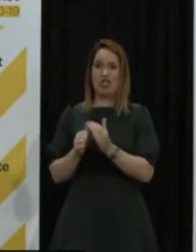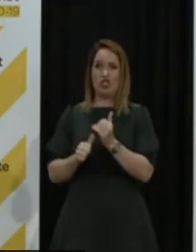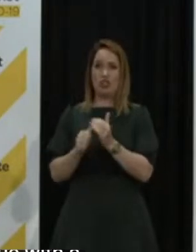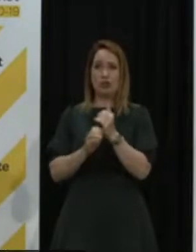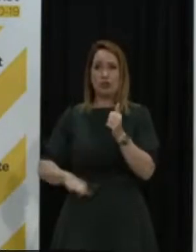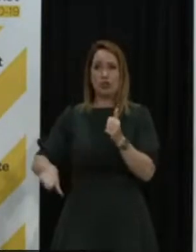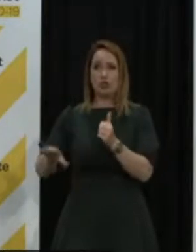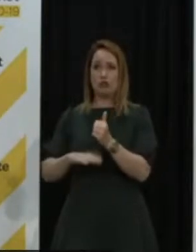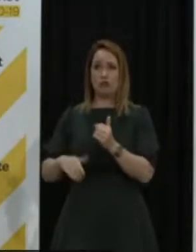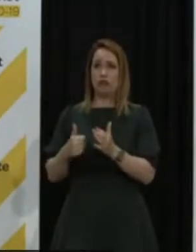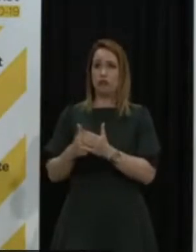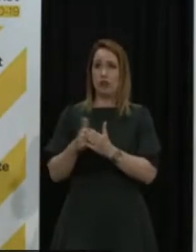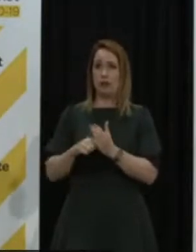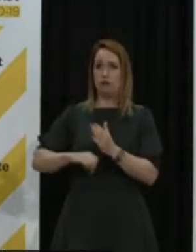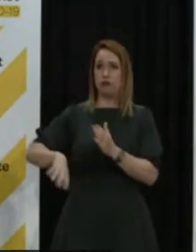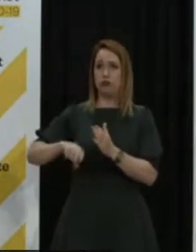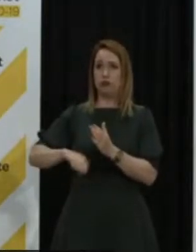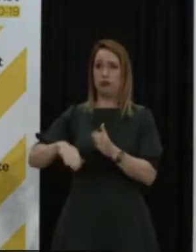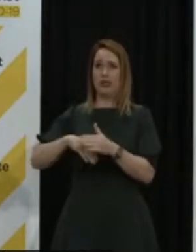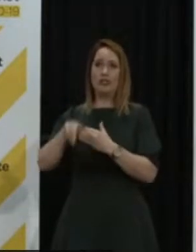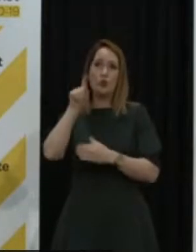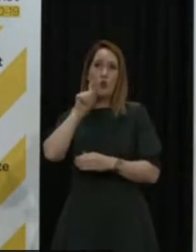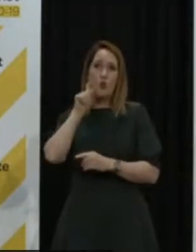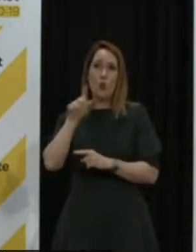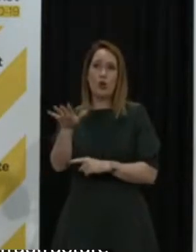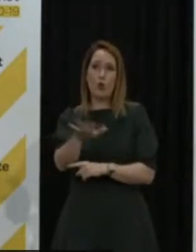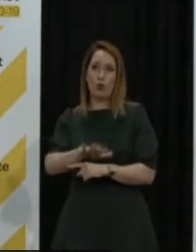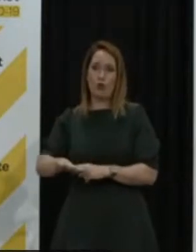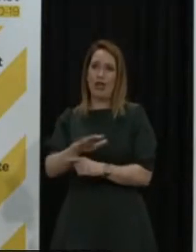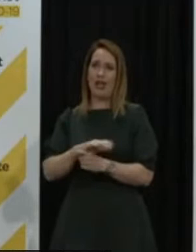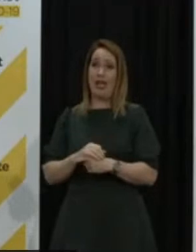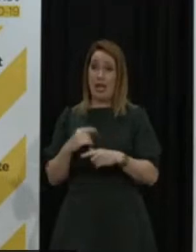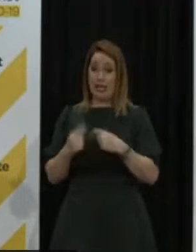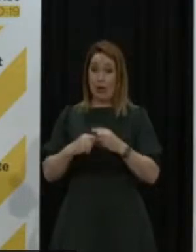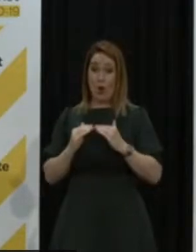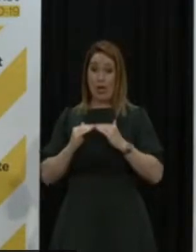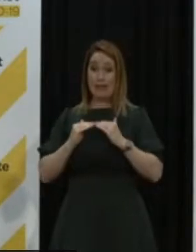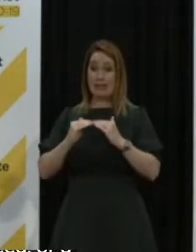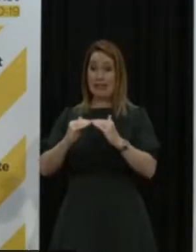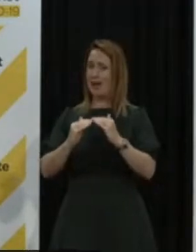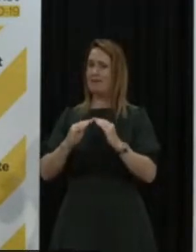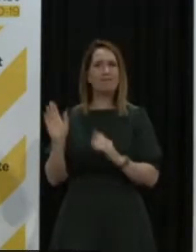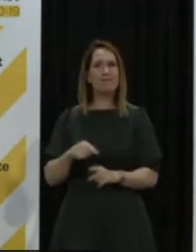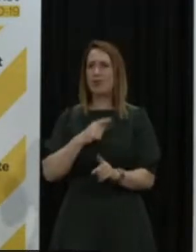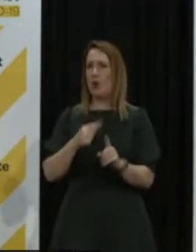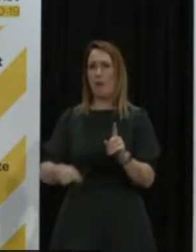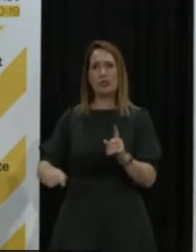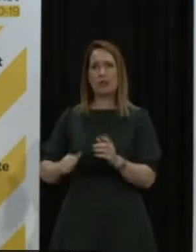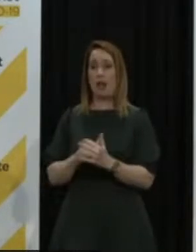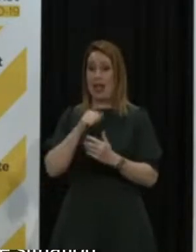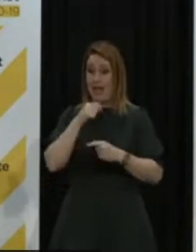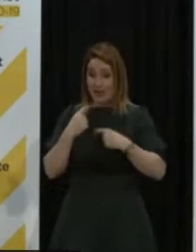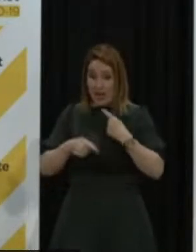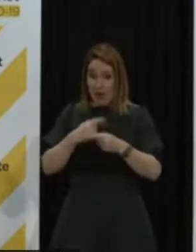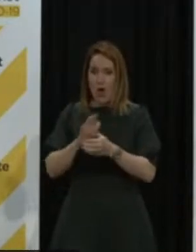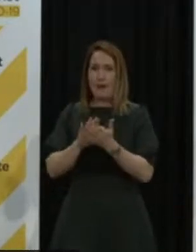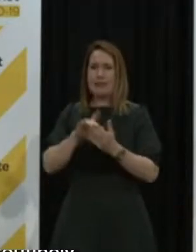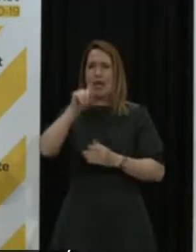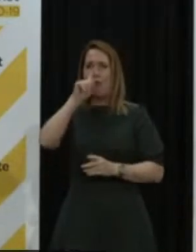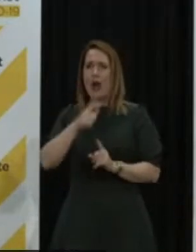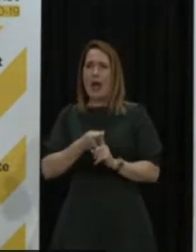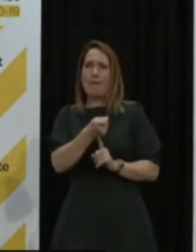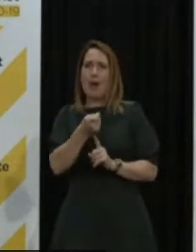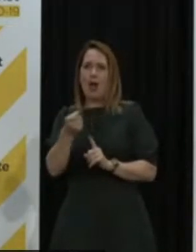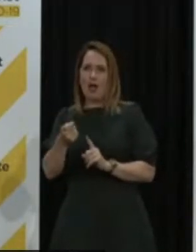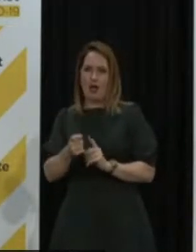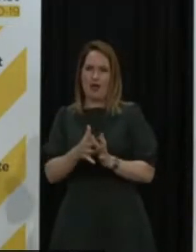routinely released into our waterways. The status quo is not an option. If we maintain the status quo, ratepayers would be facing larger